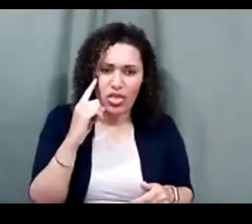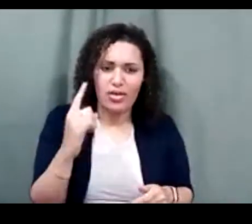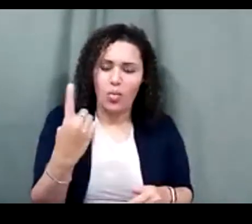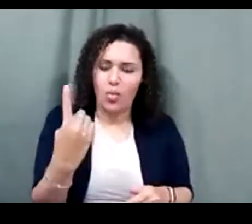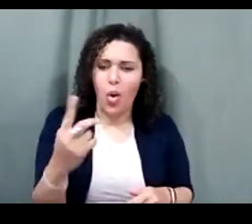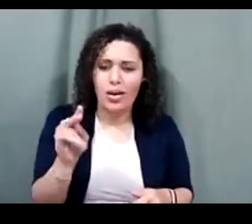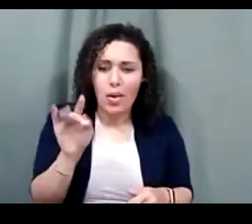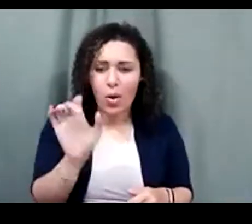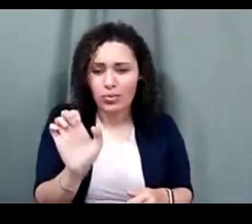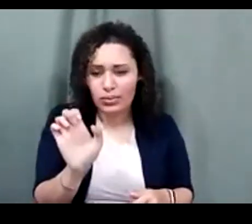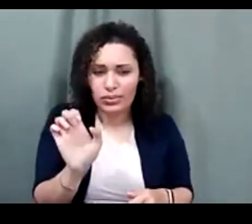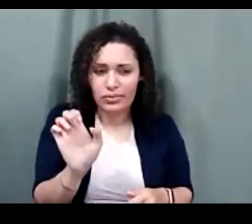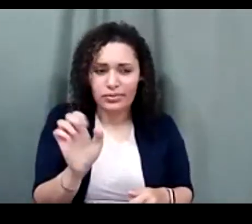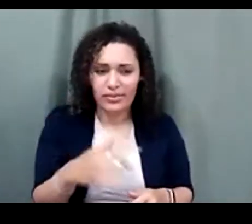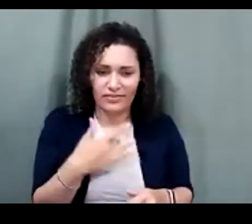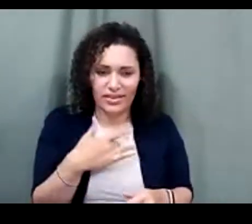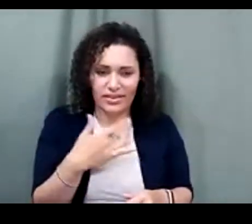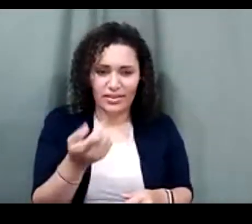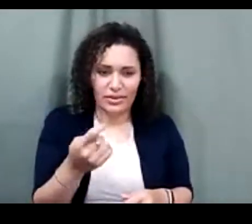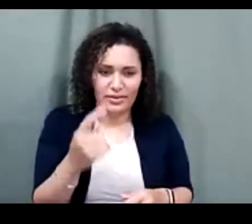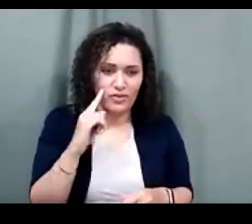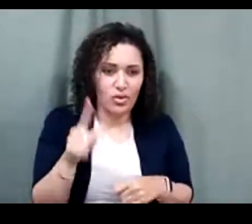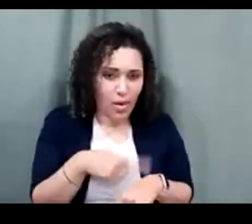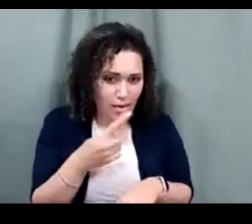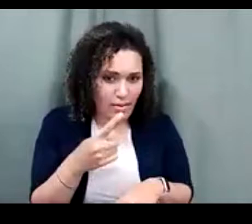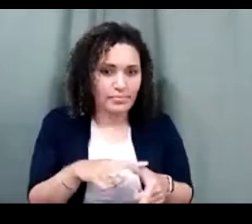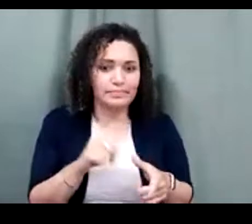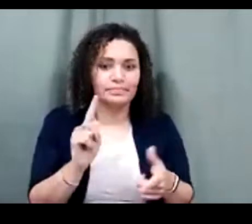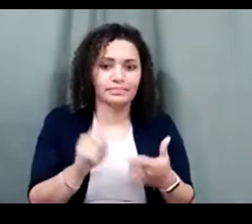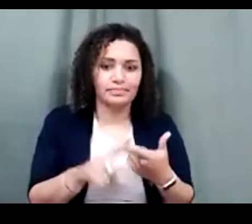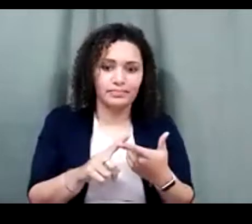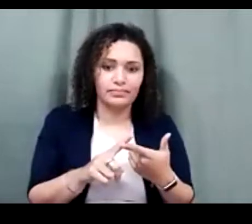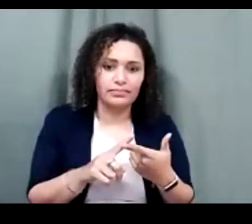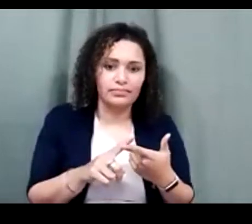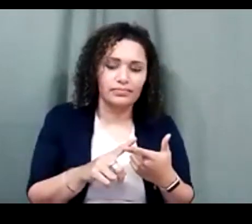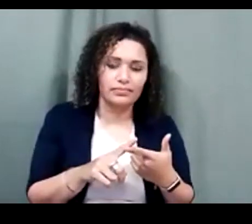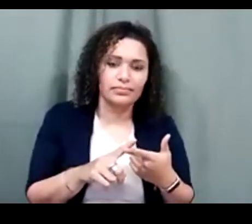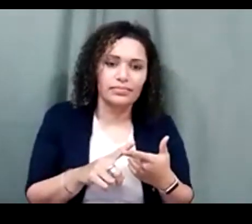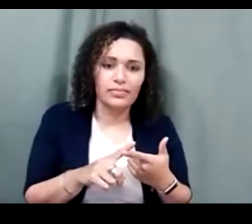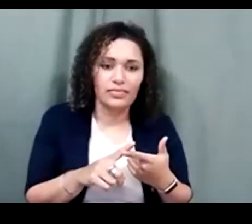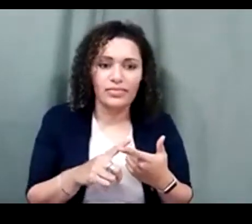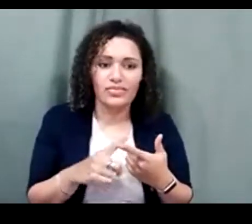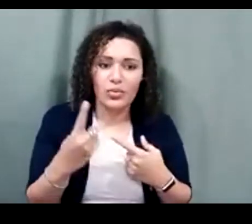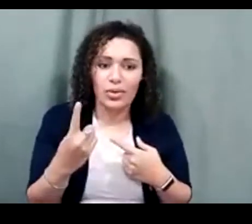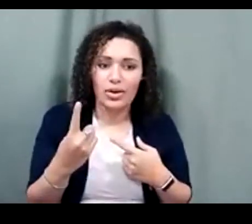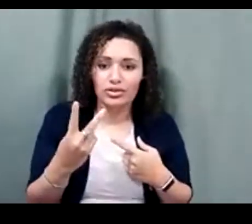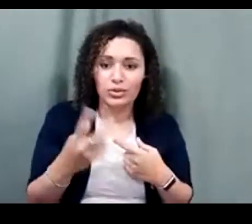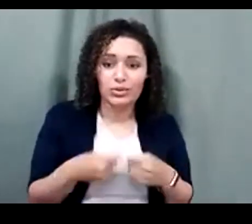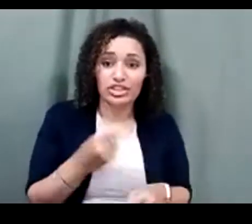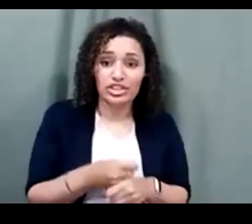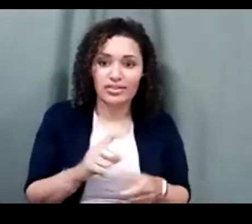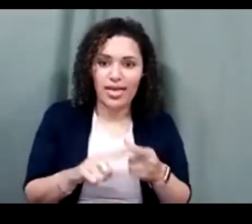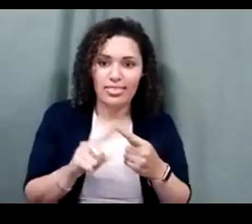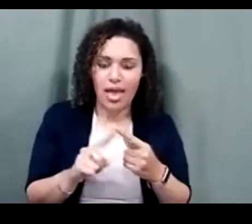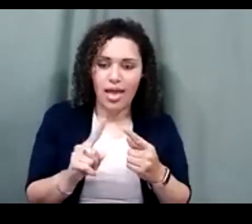note feel a little bit for a while. And then often it's like that for a year or two, and then it blossoms